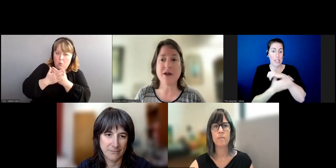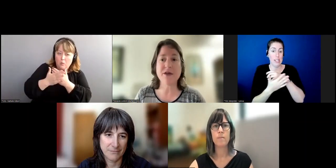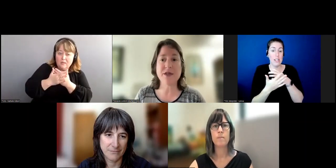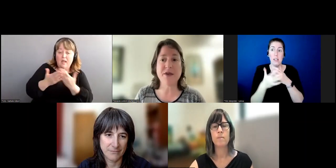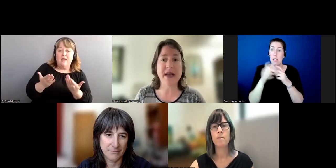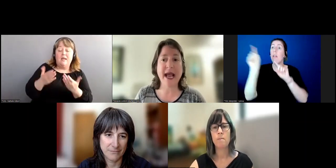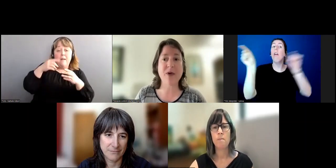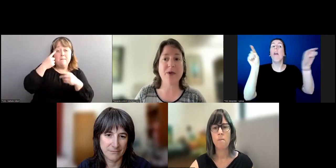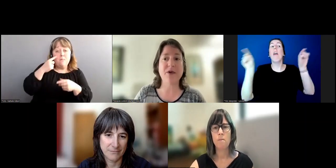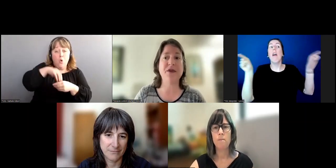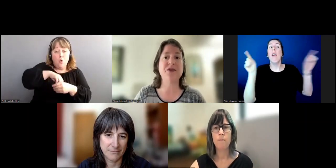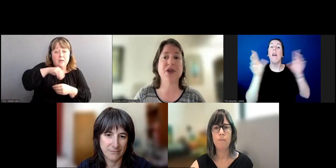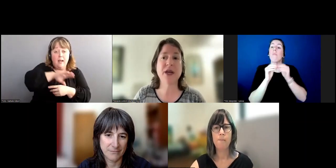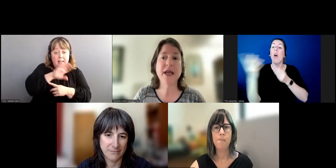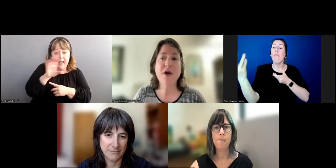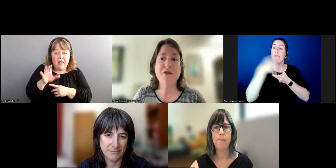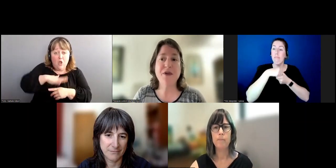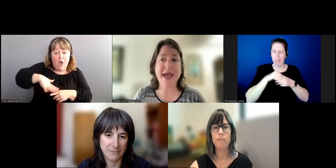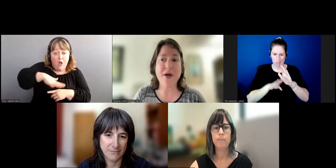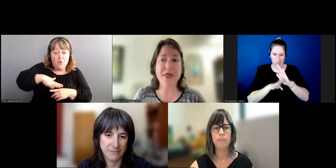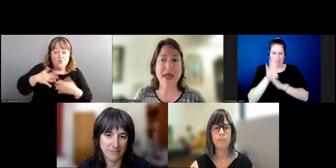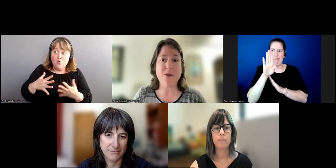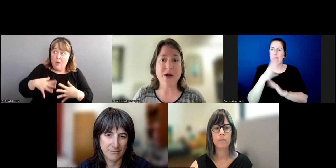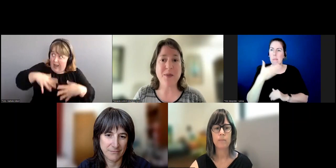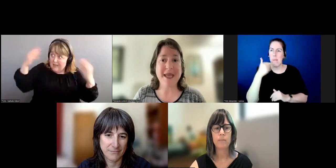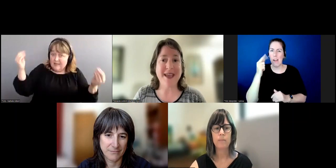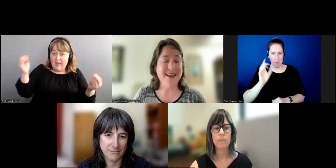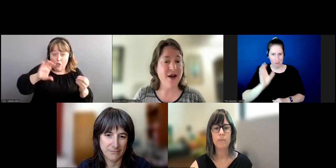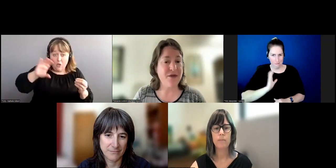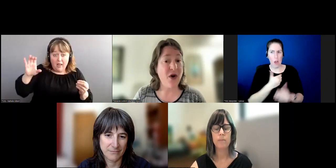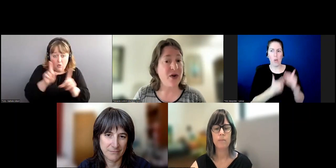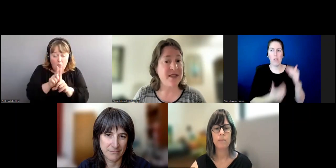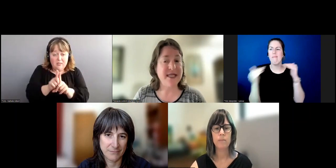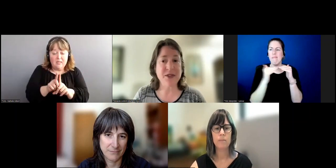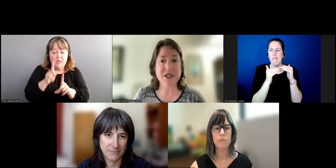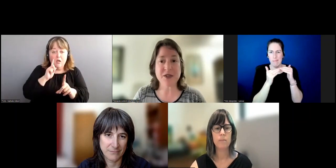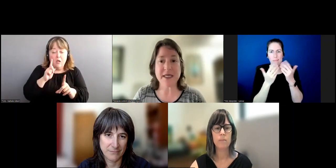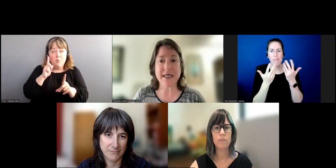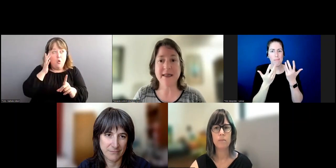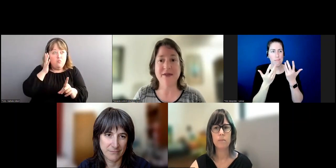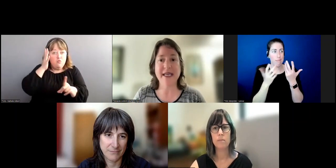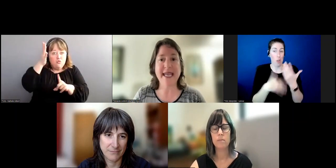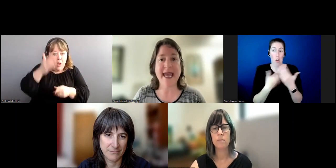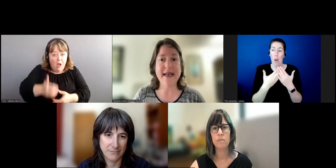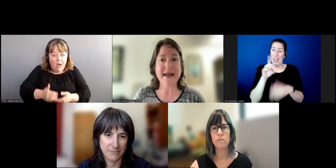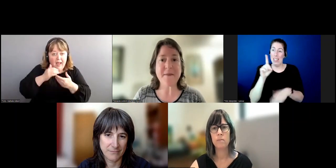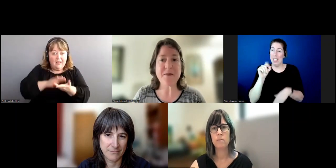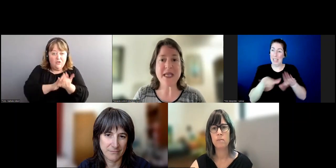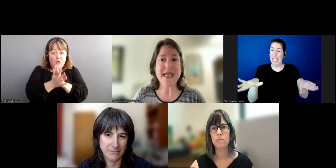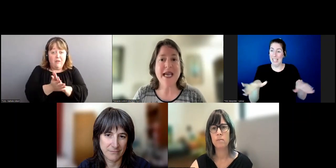more inclusive and equitable future for the health and well-being of all disabled children living in